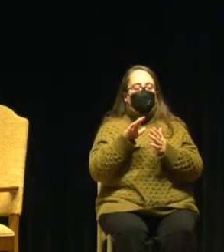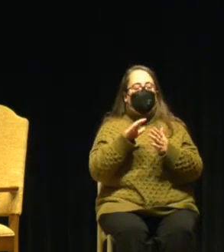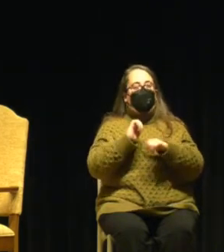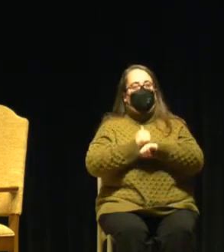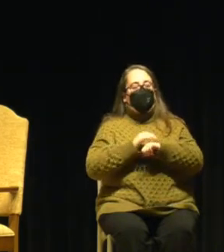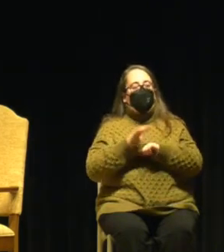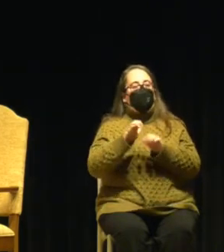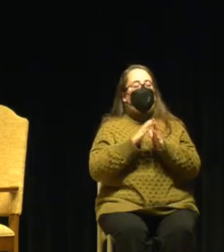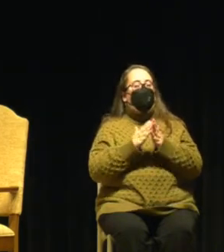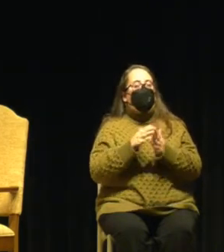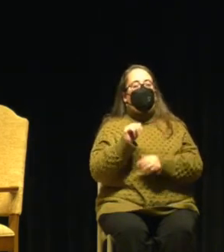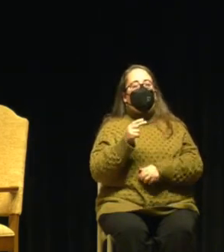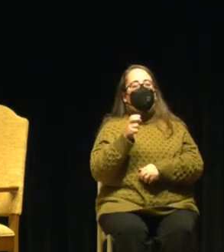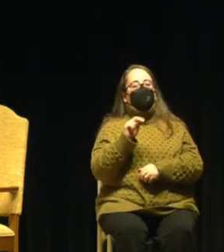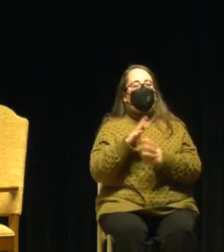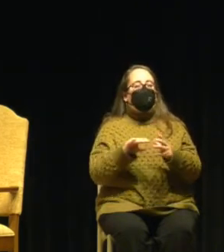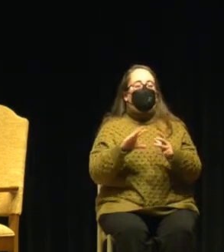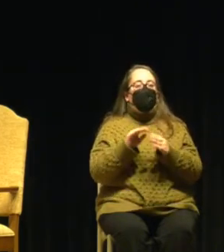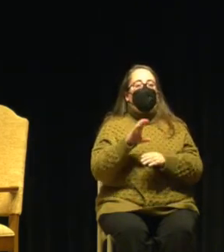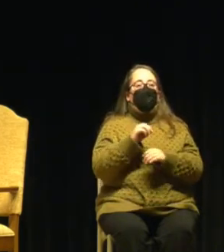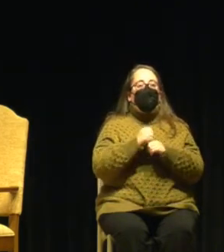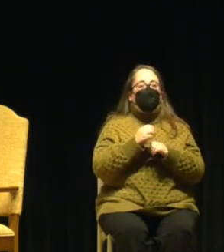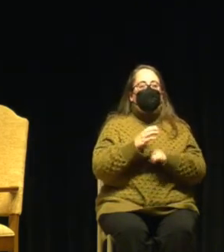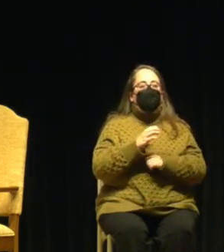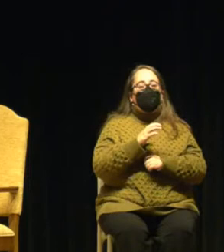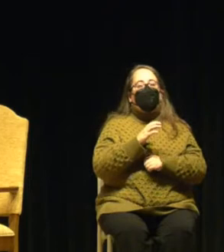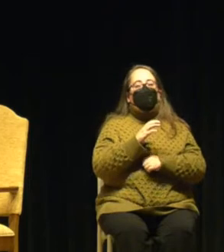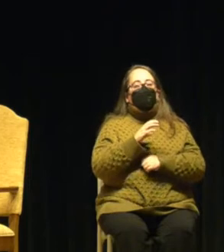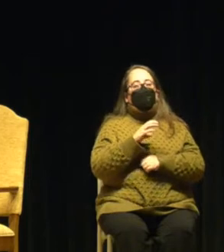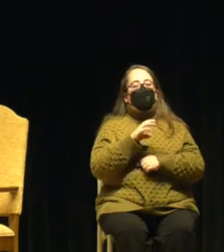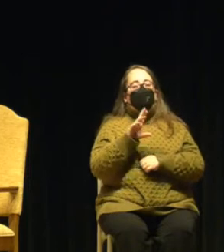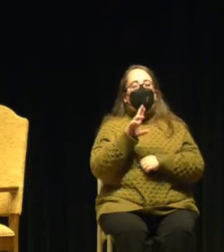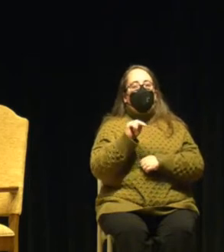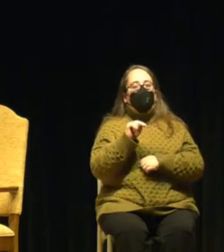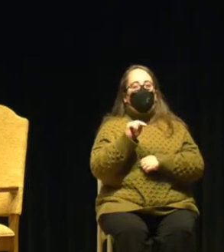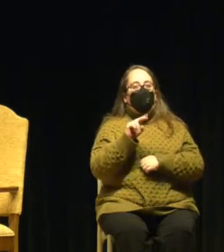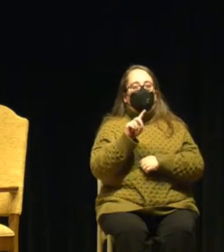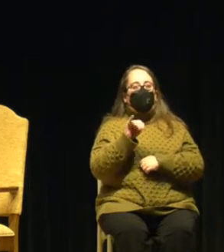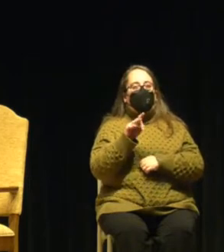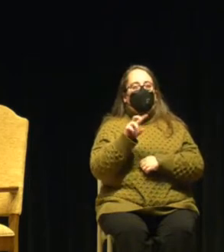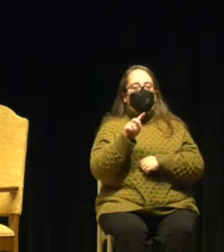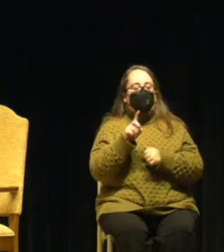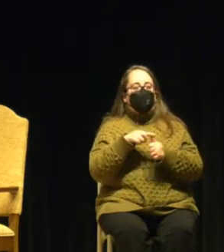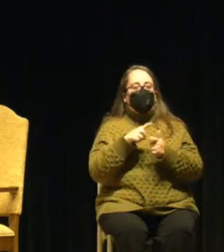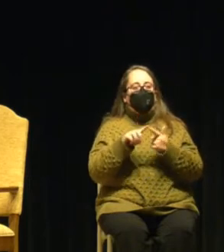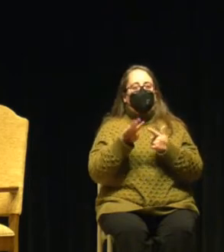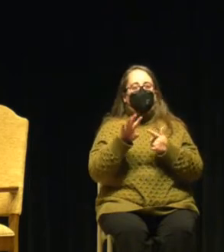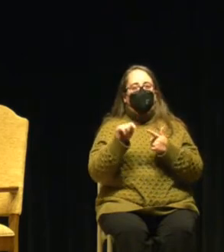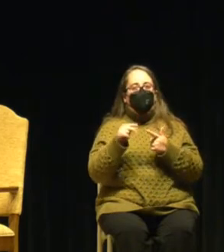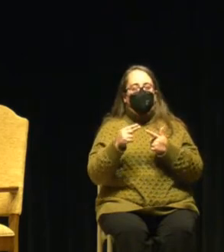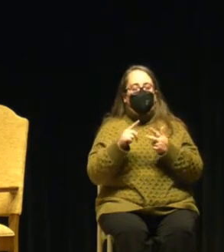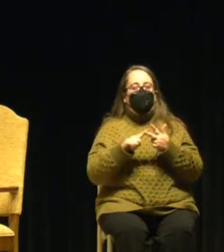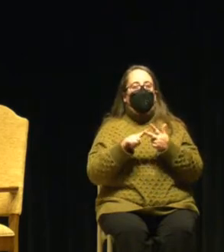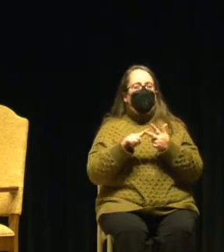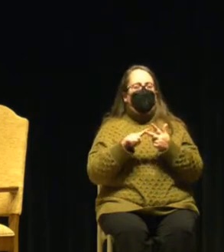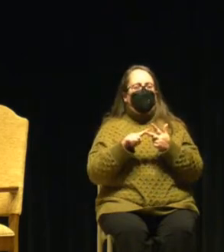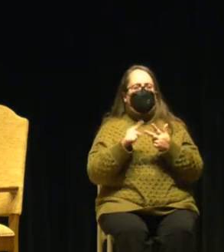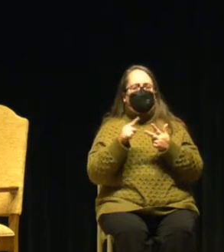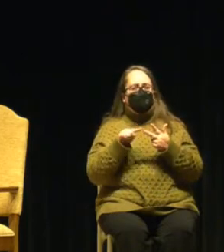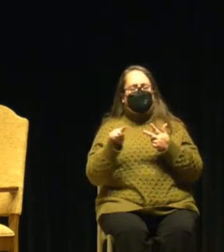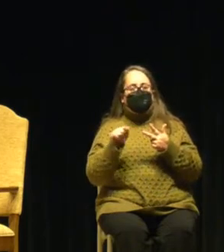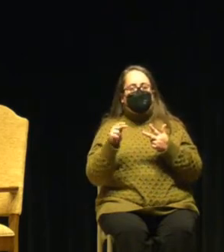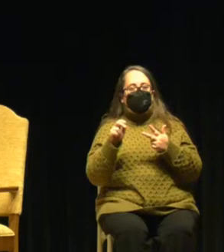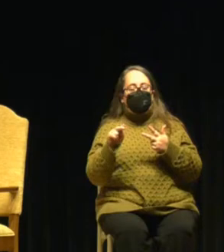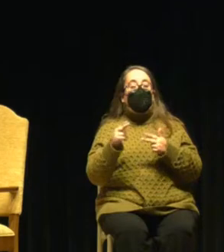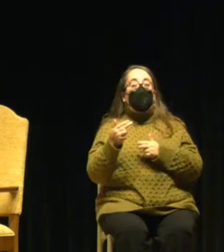is also the co-producer and co-host of the podcasts Undisclosed, The 45th, and The Hidden Gin. Tonight,